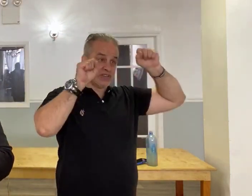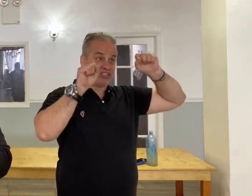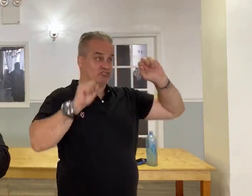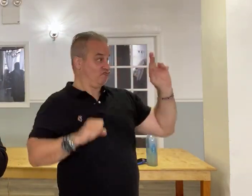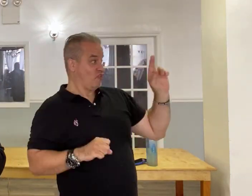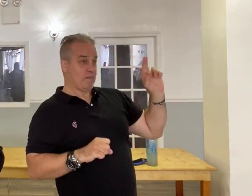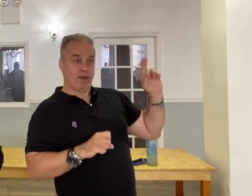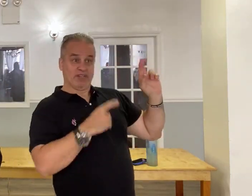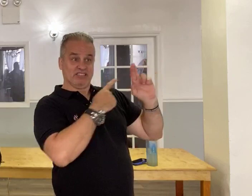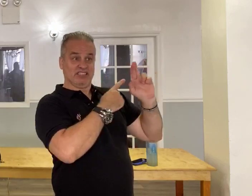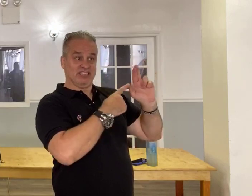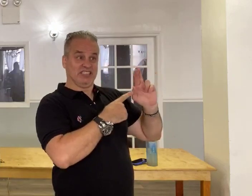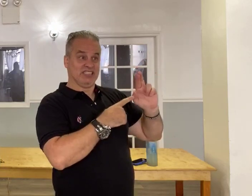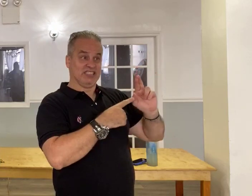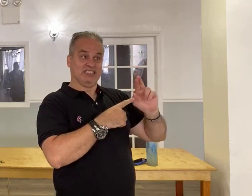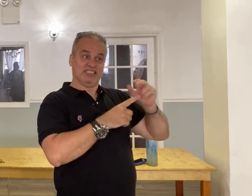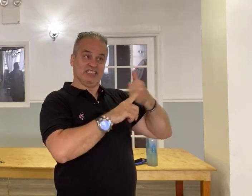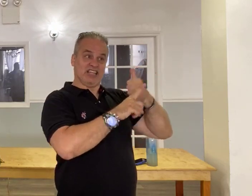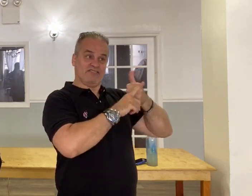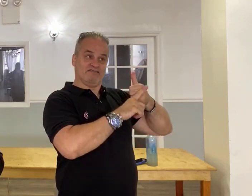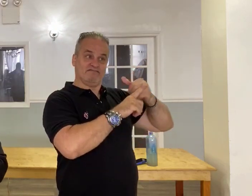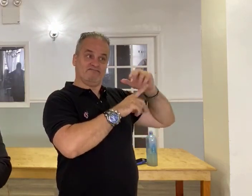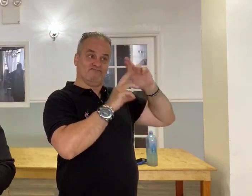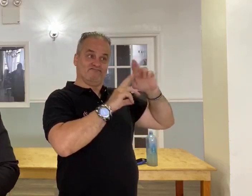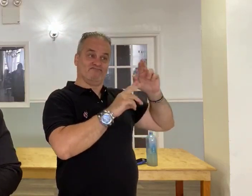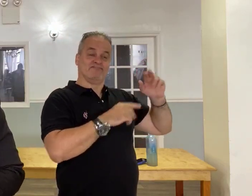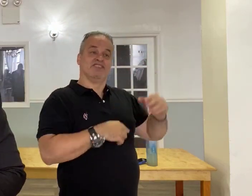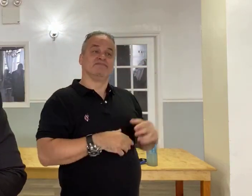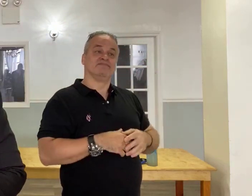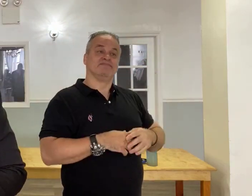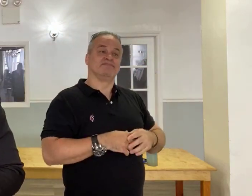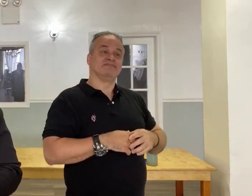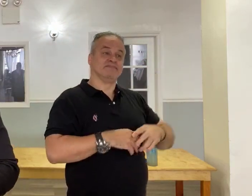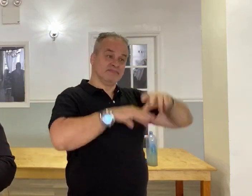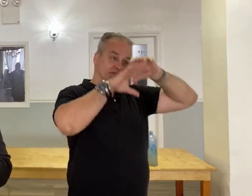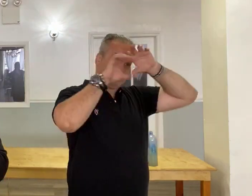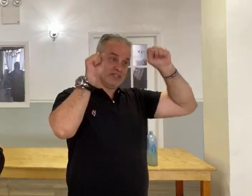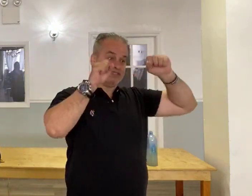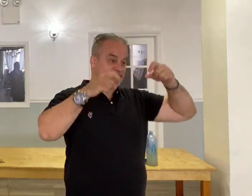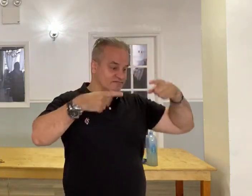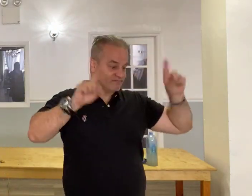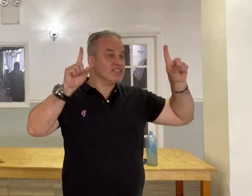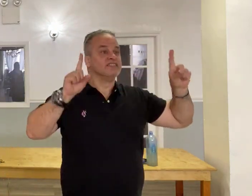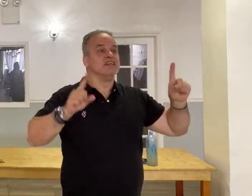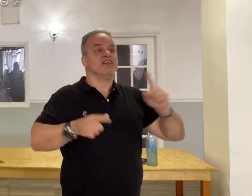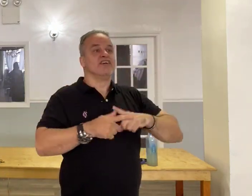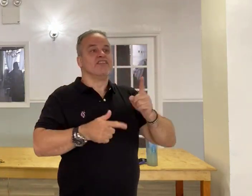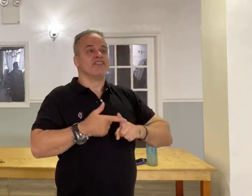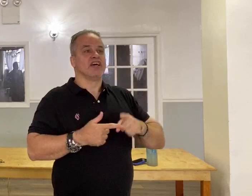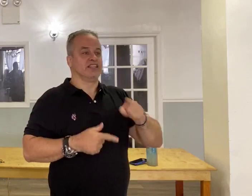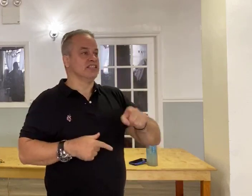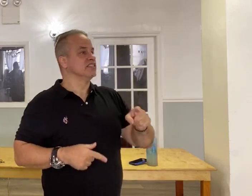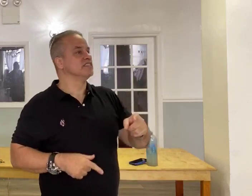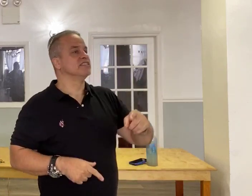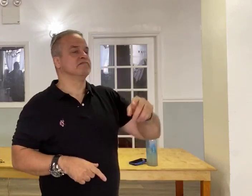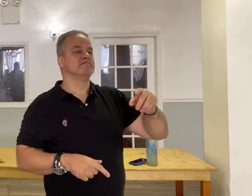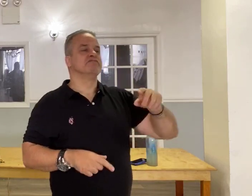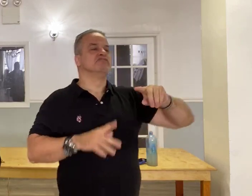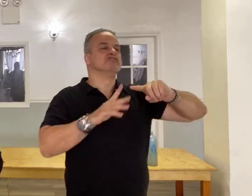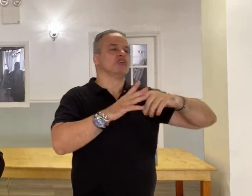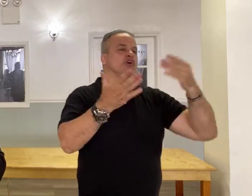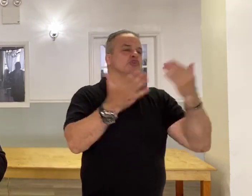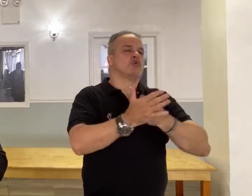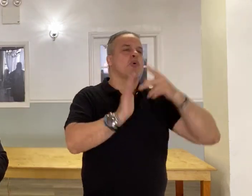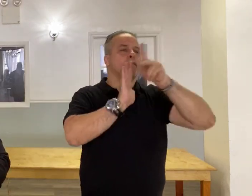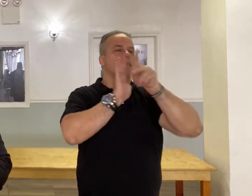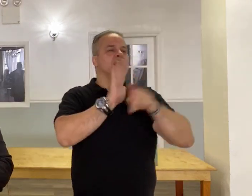the southern states that were holding slaves broke away from the Union. They rebelled against the